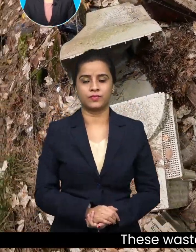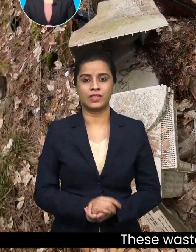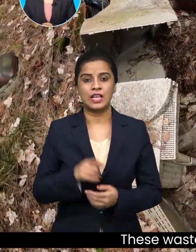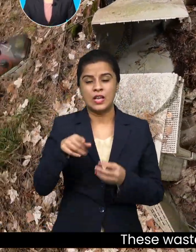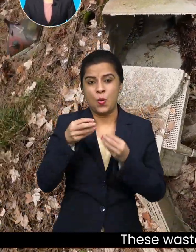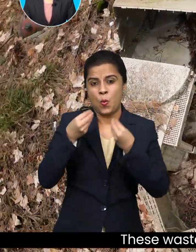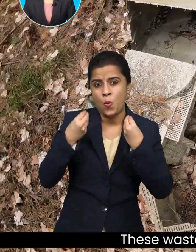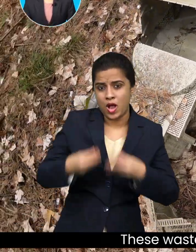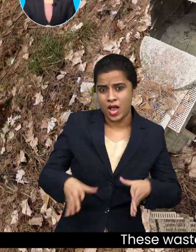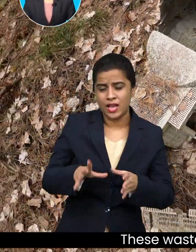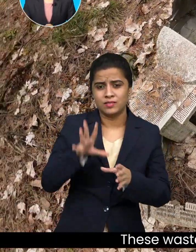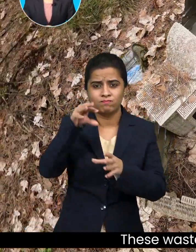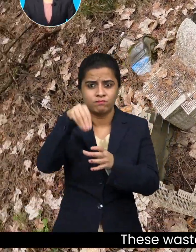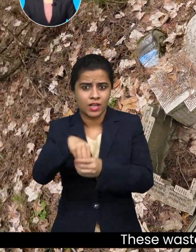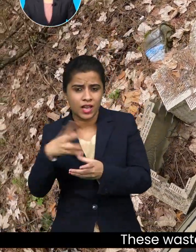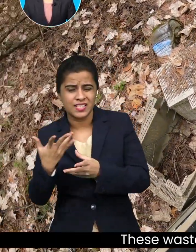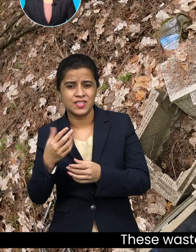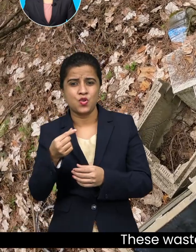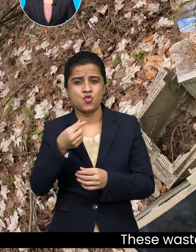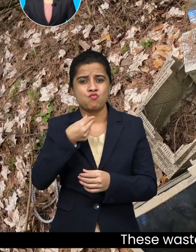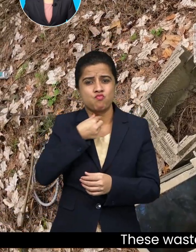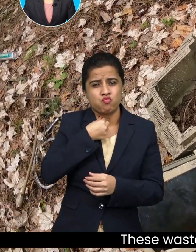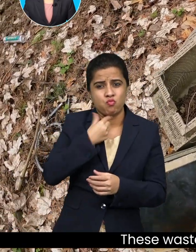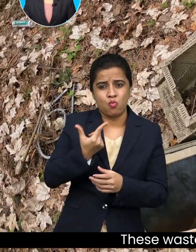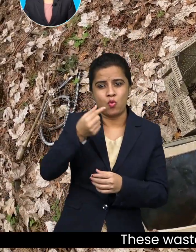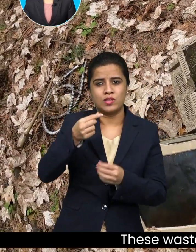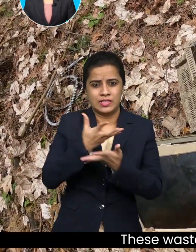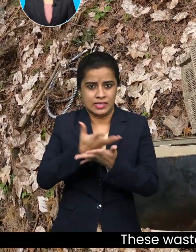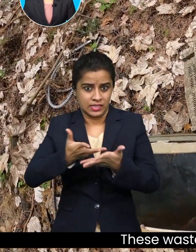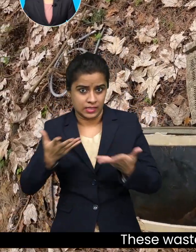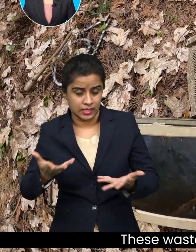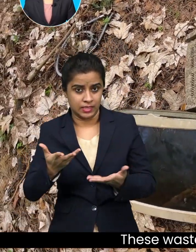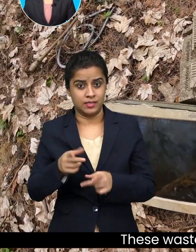These wastes contain toxic metals like